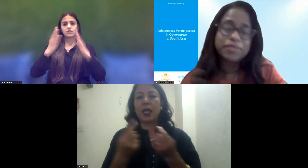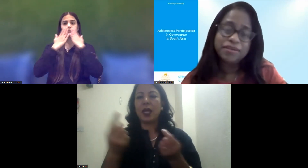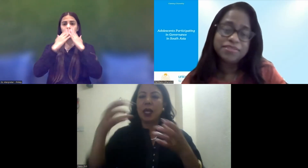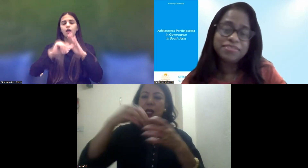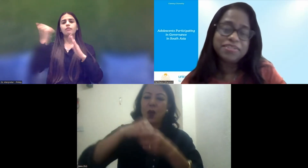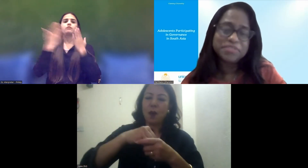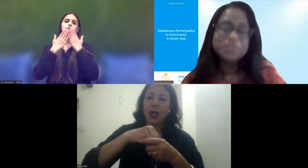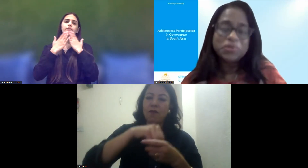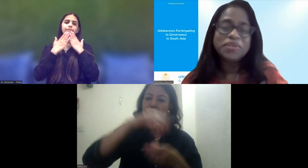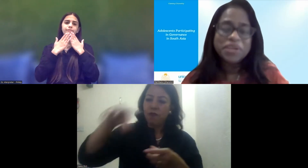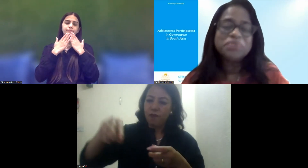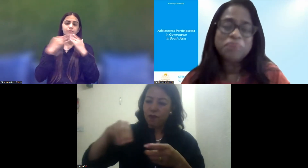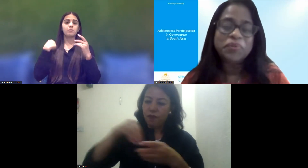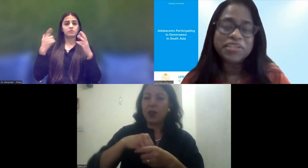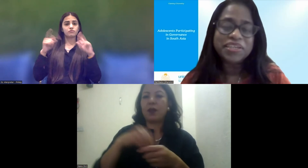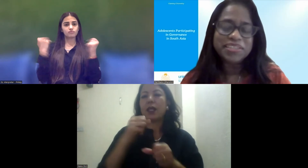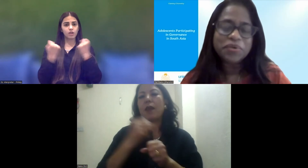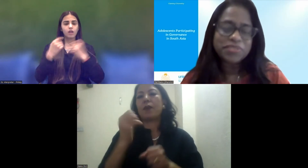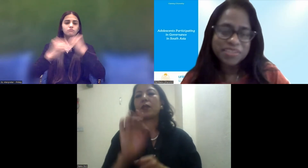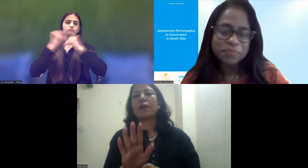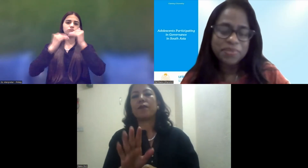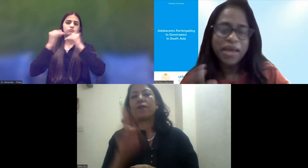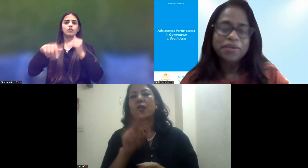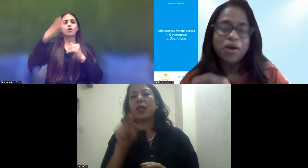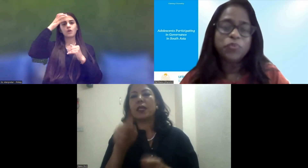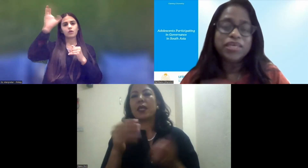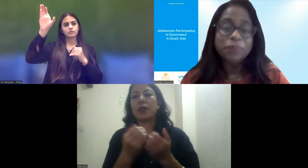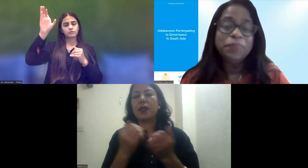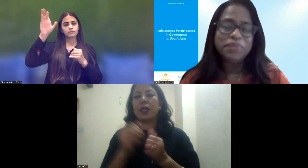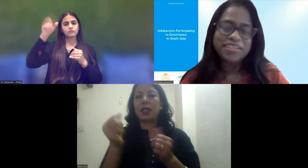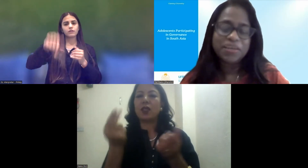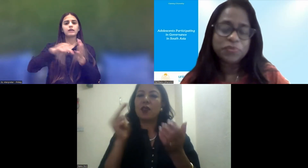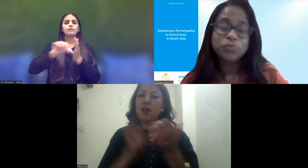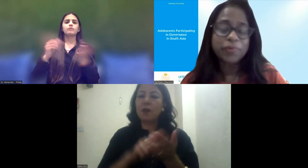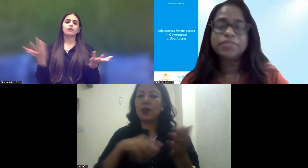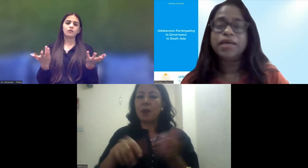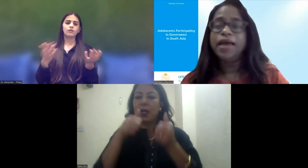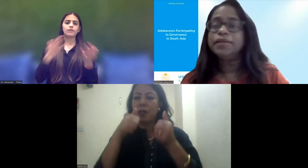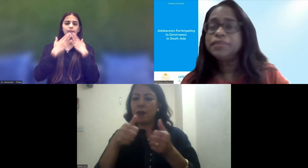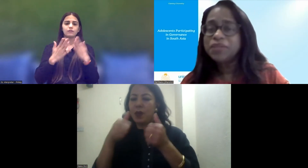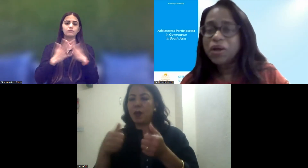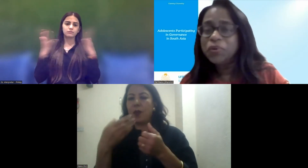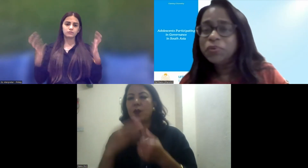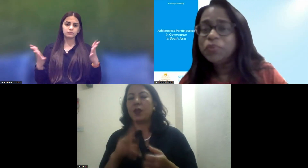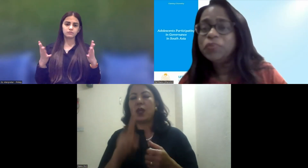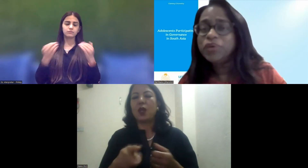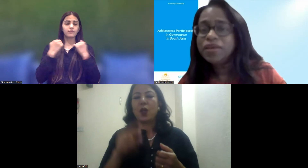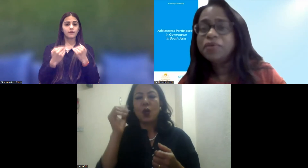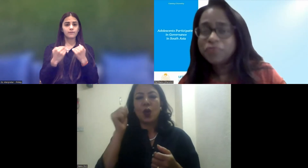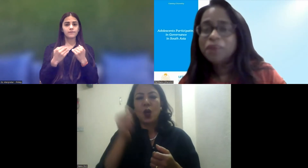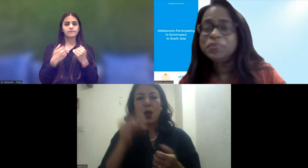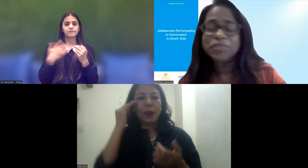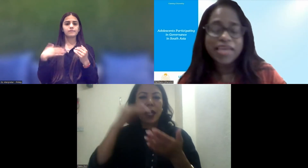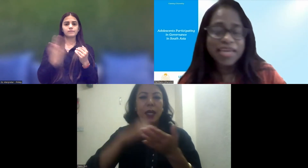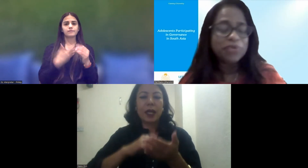study, but in other studies. And we are trying to promote that concept and how we implement it. Thank you so much. And I think now we have